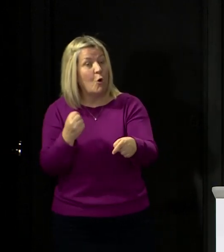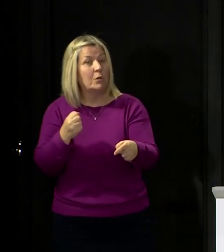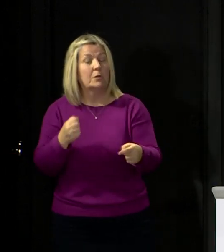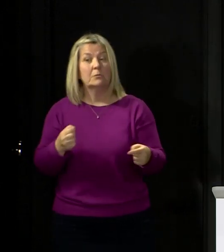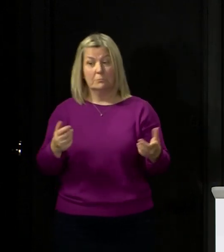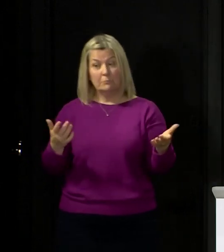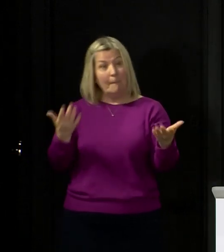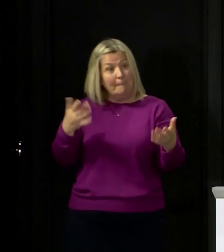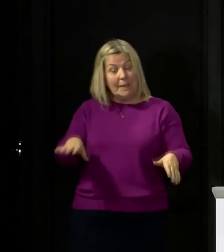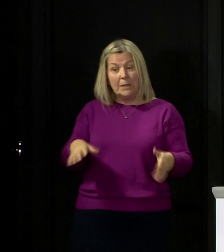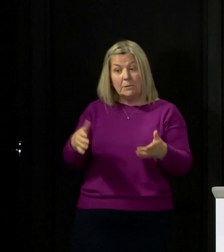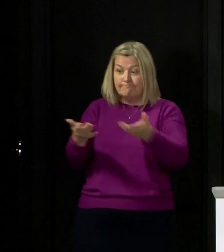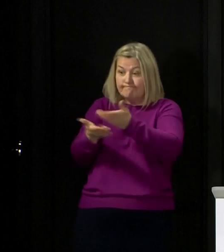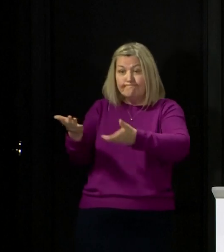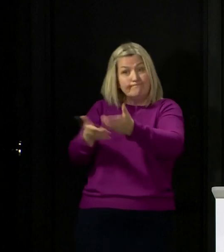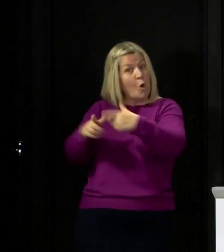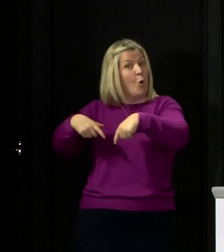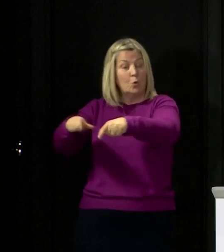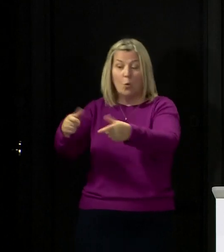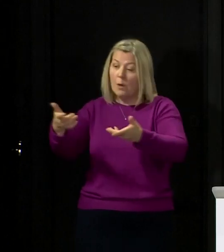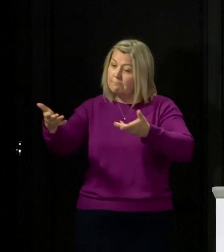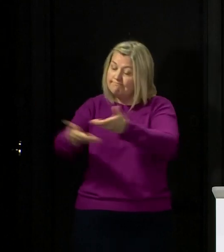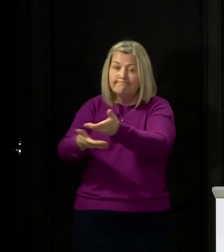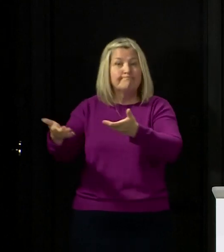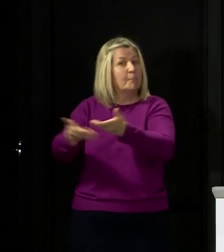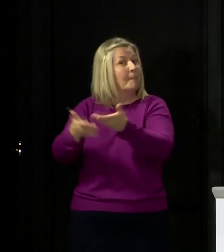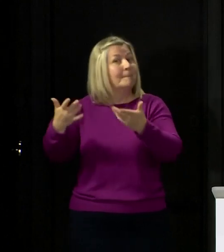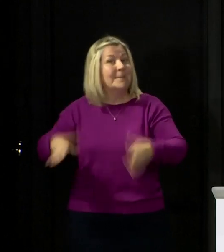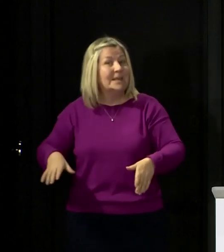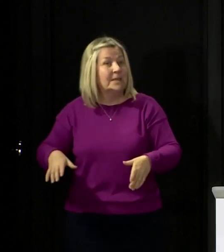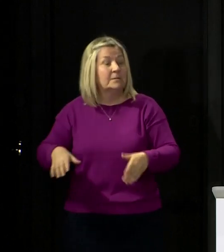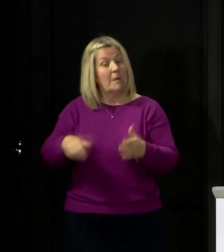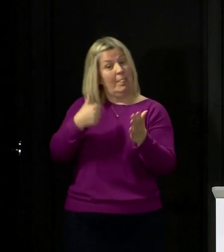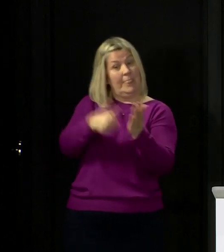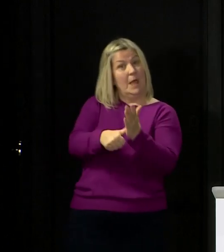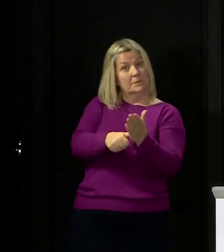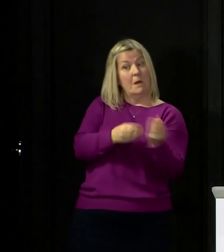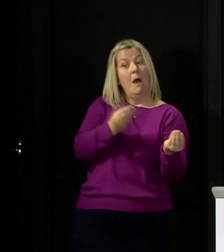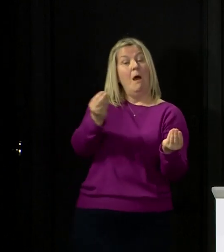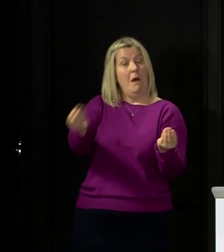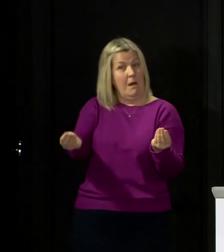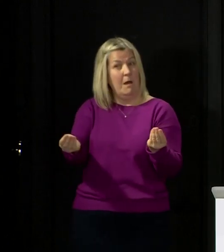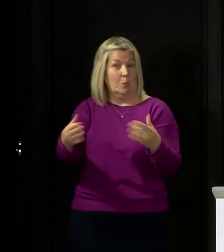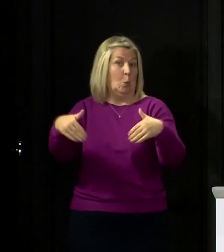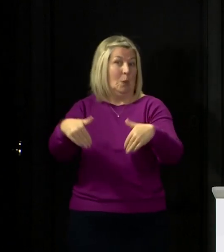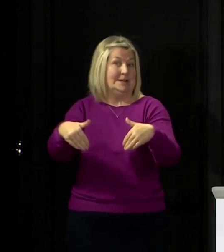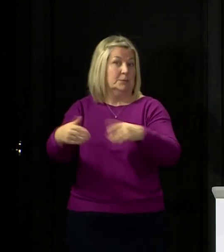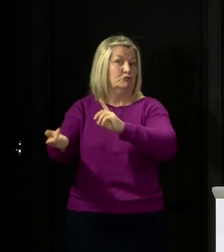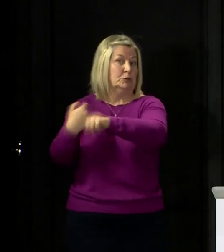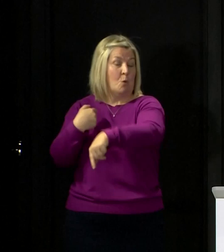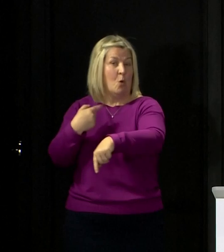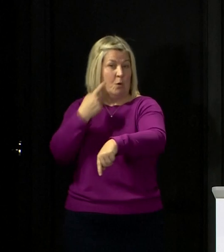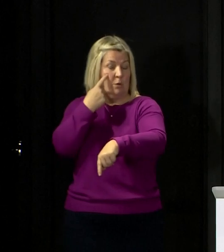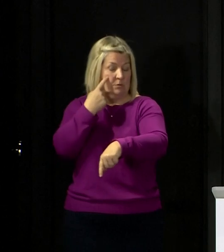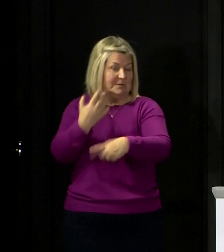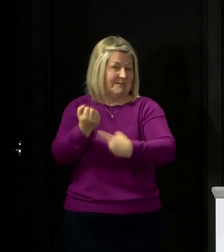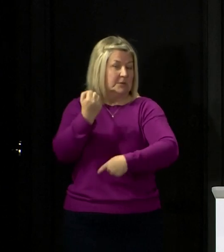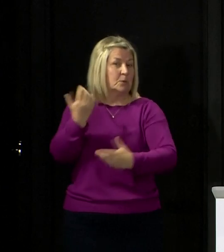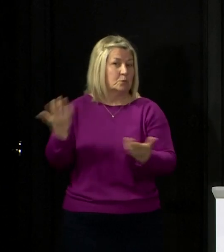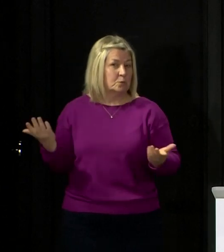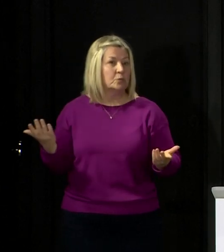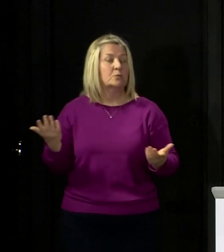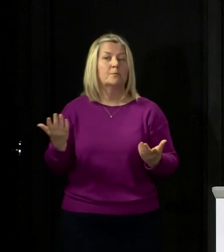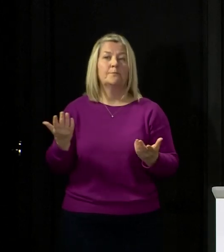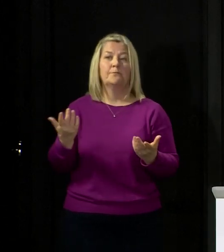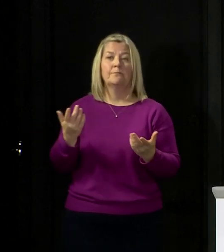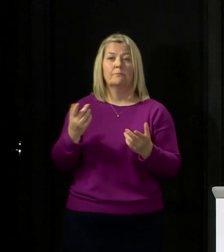ongoing basis. I don't know yet whether there's been a reply to that letter. We can certainly check that out, although I do understand that all parts of government,